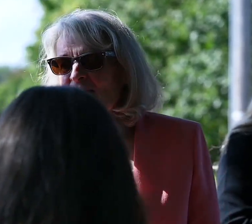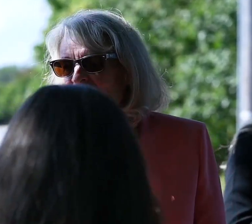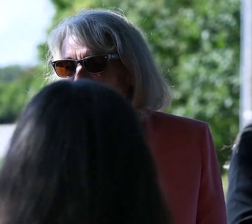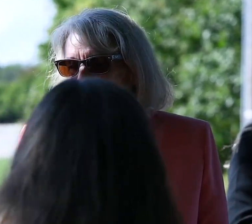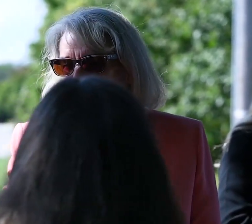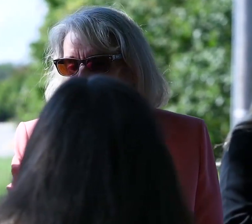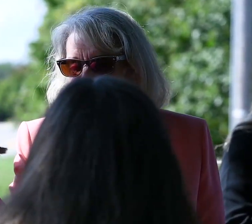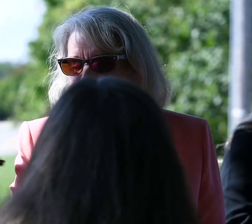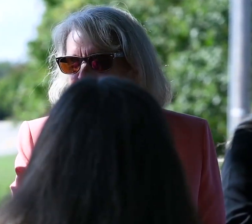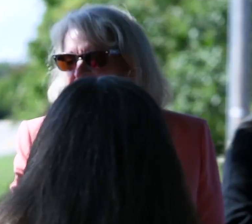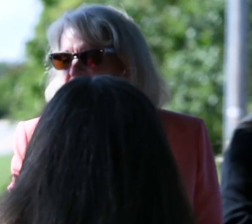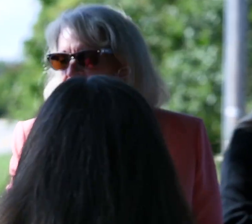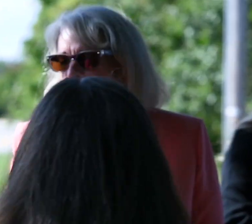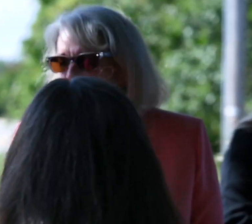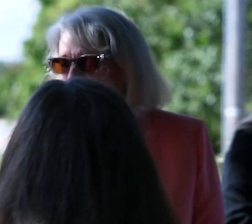Delegate Jessica Feldmark,